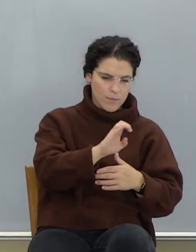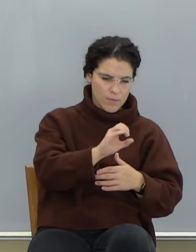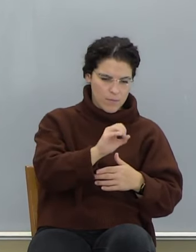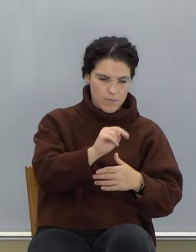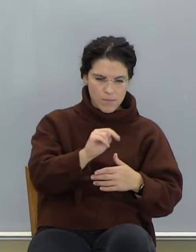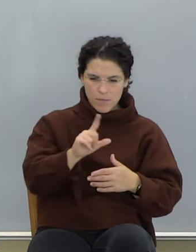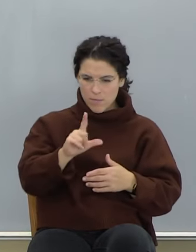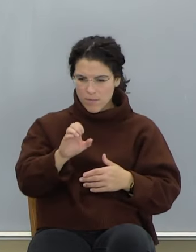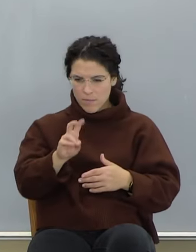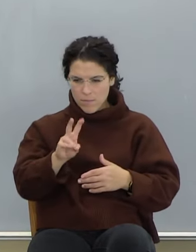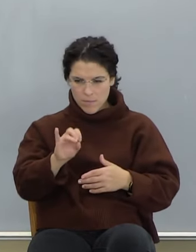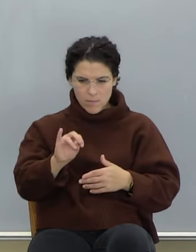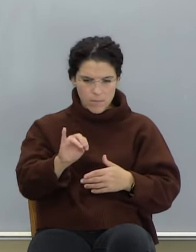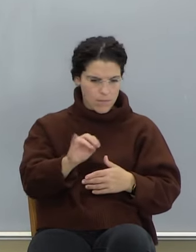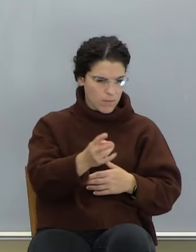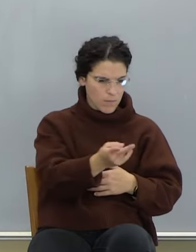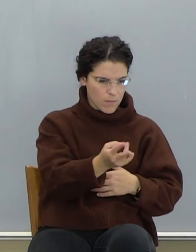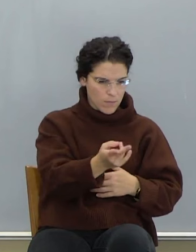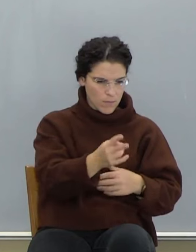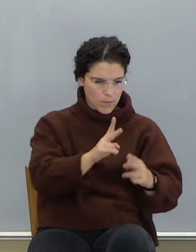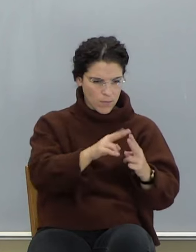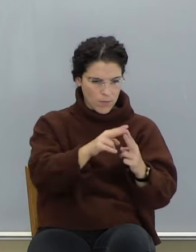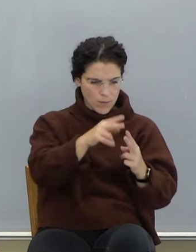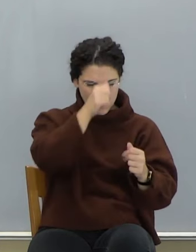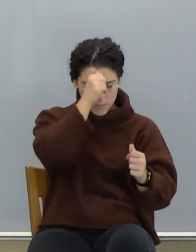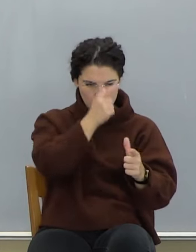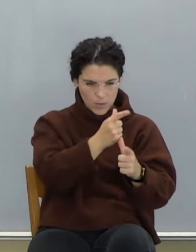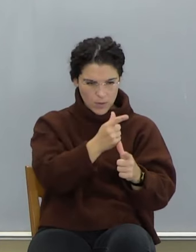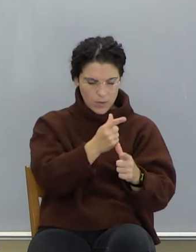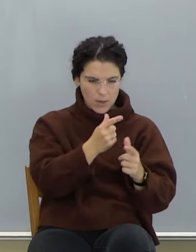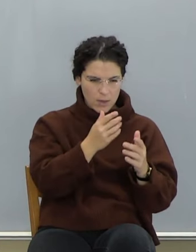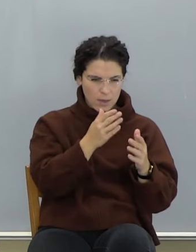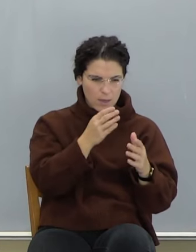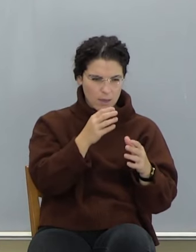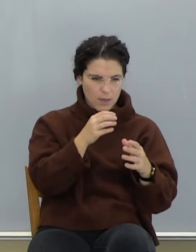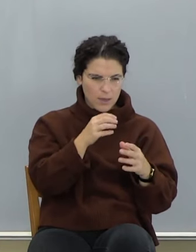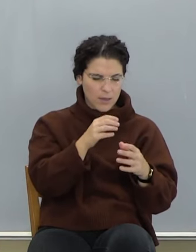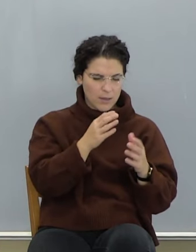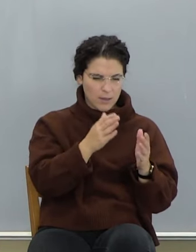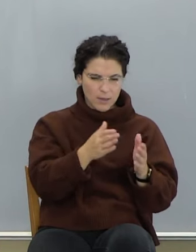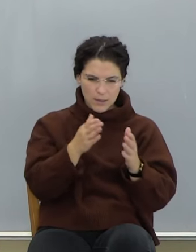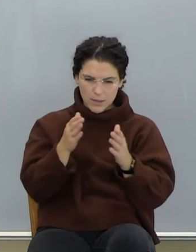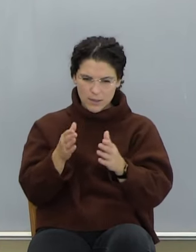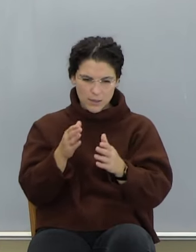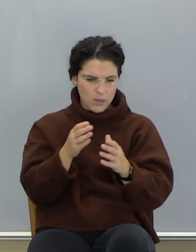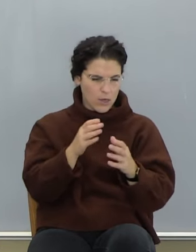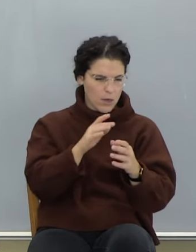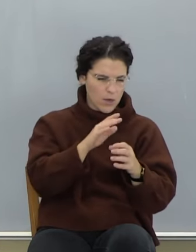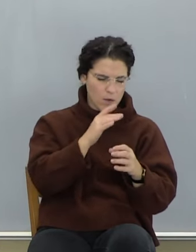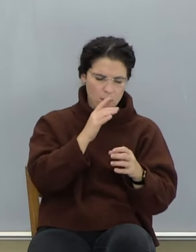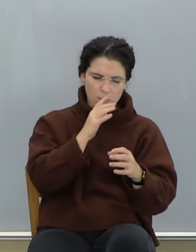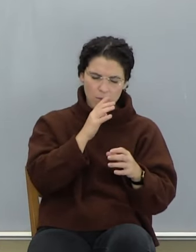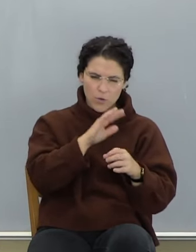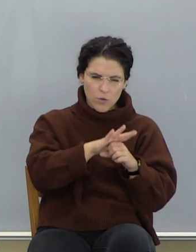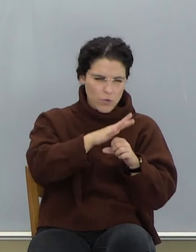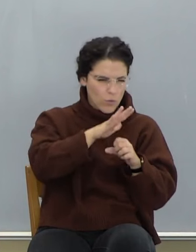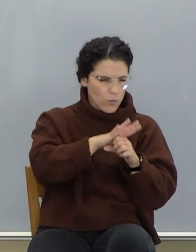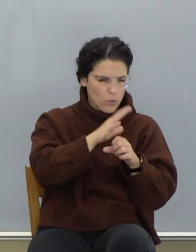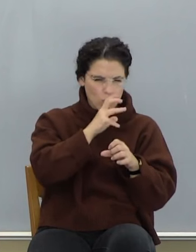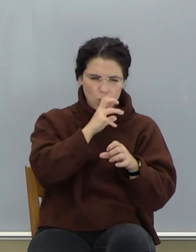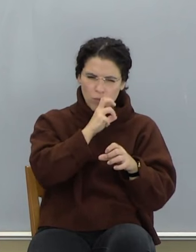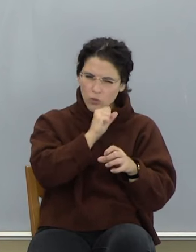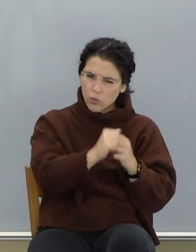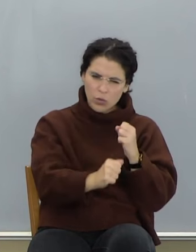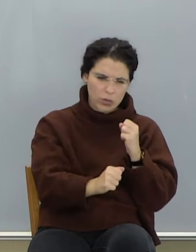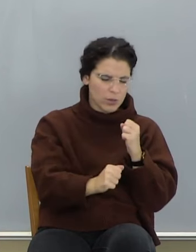are brethren, instruments of cruelty are in their habitations. My soul,